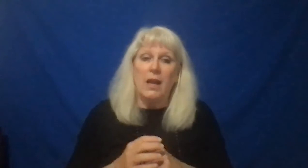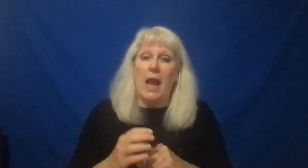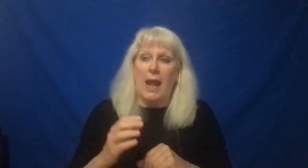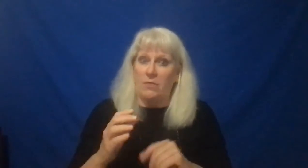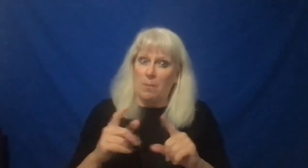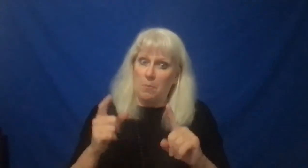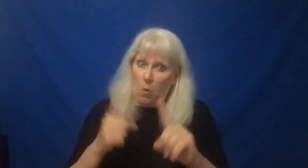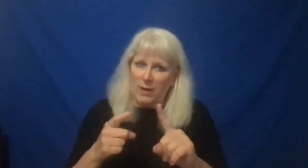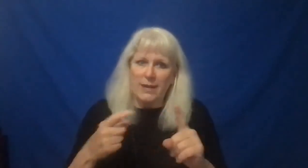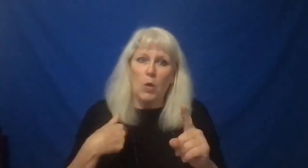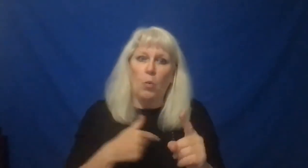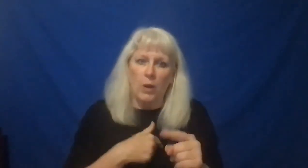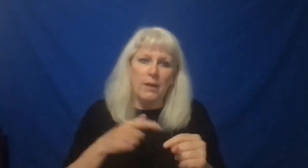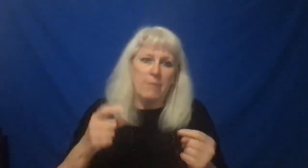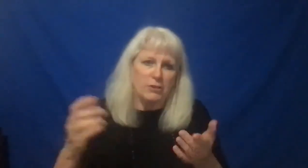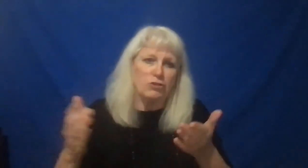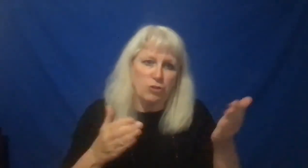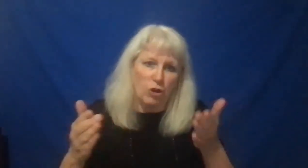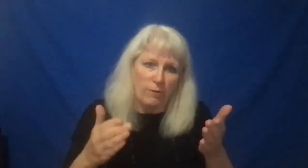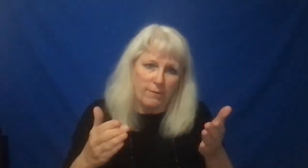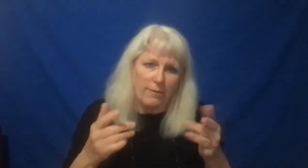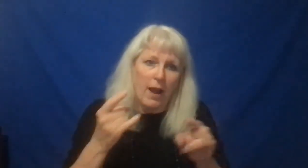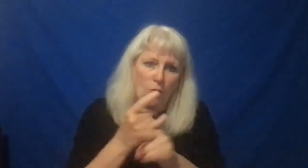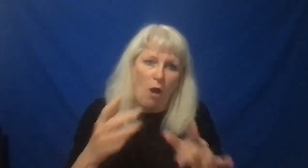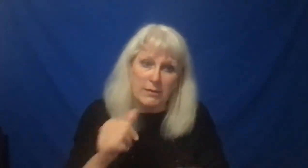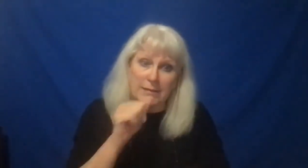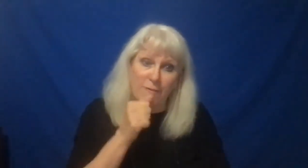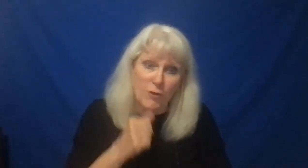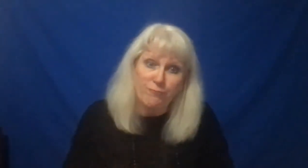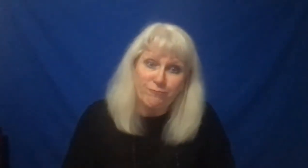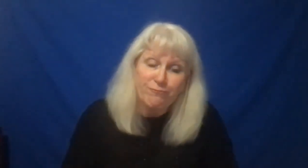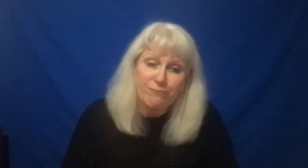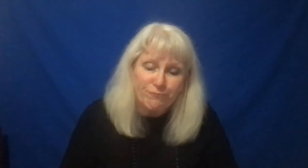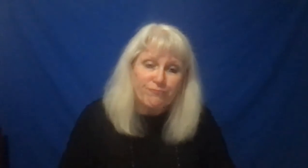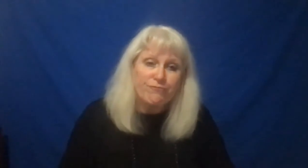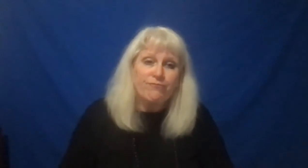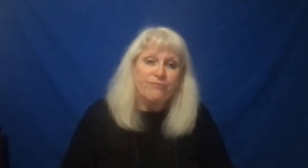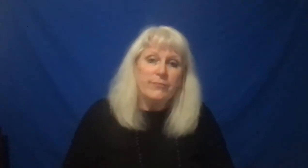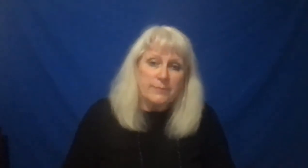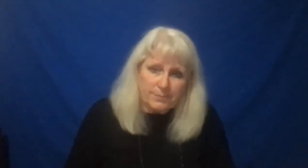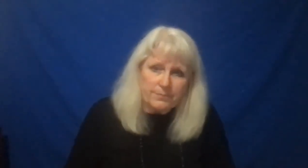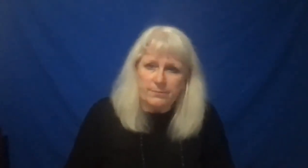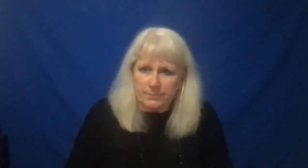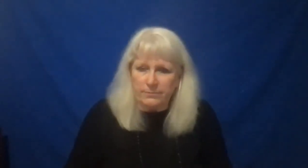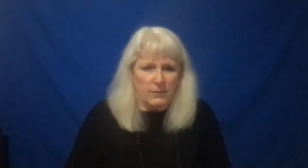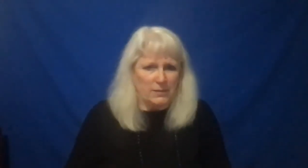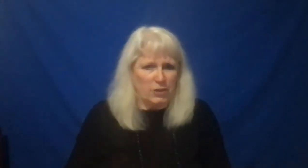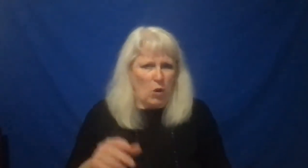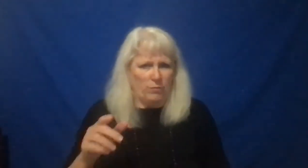helping the suffering alcoholic. So why is this board different?